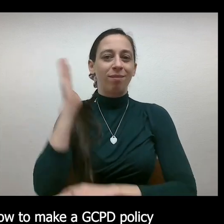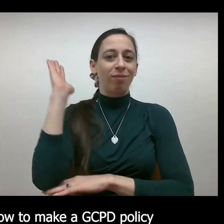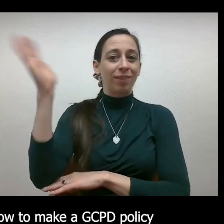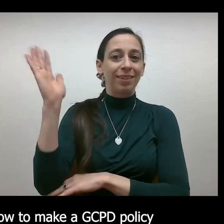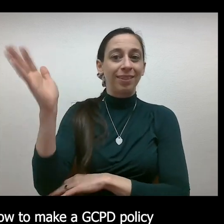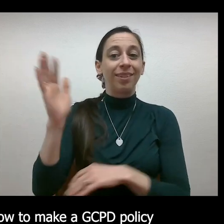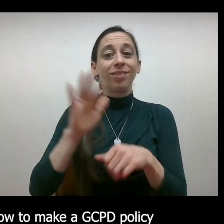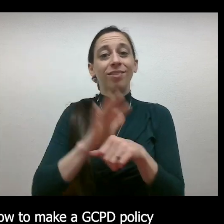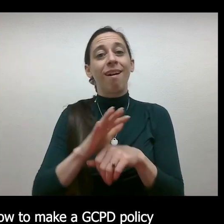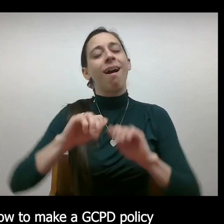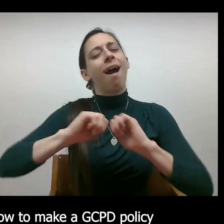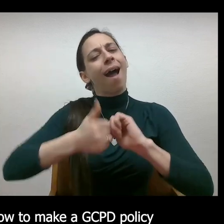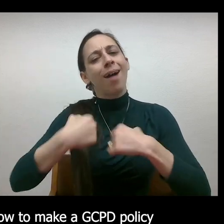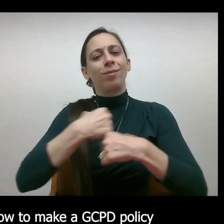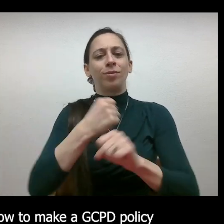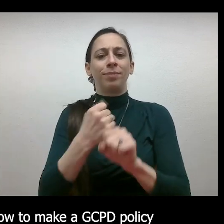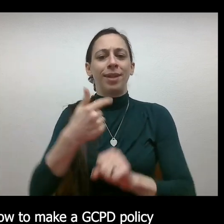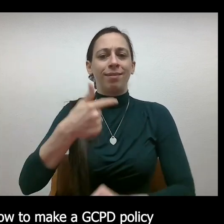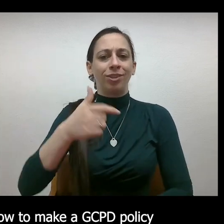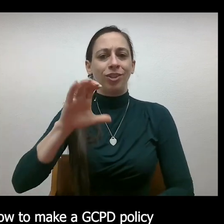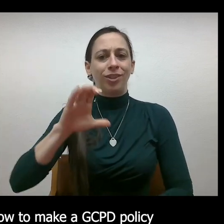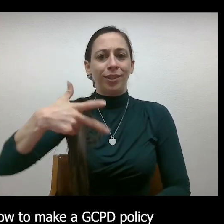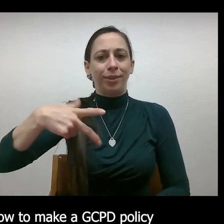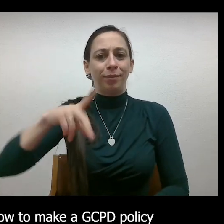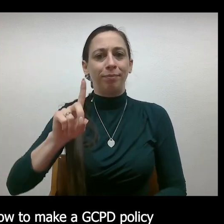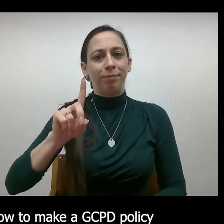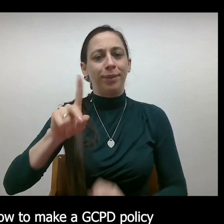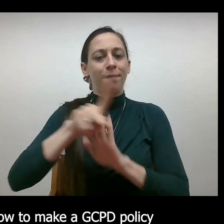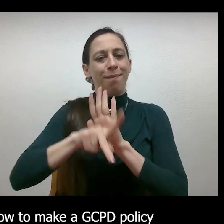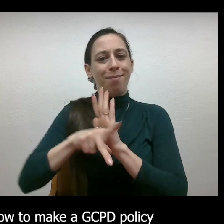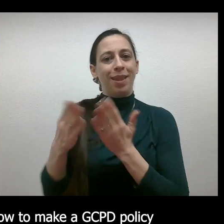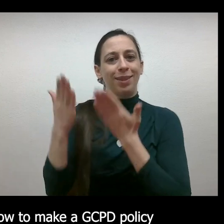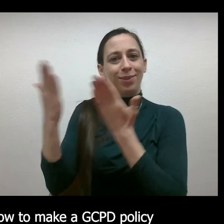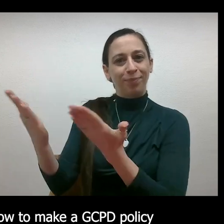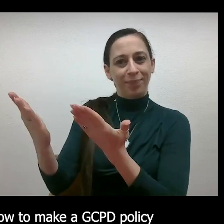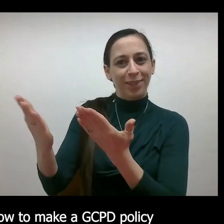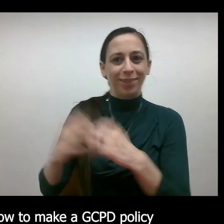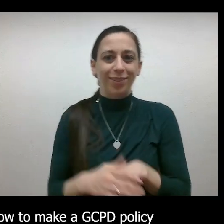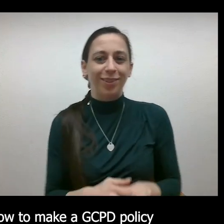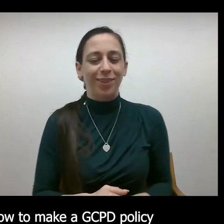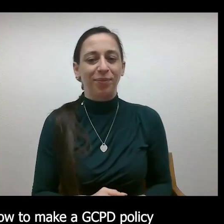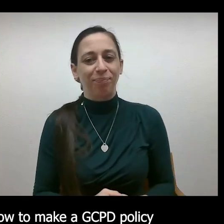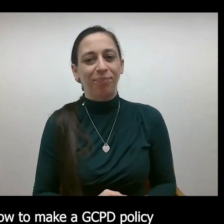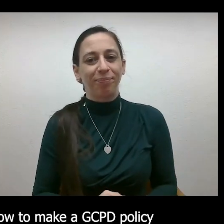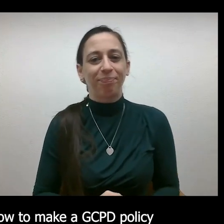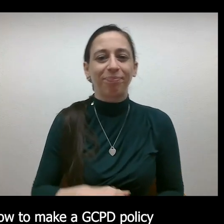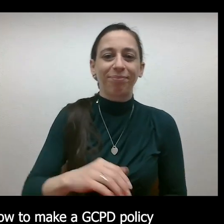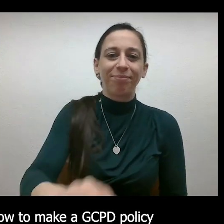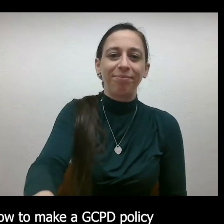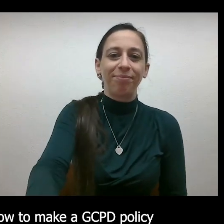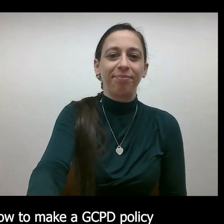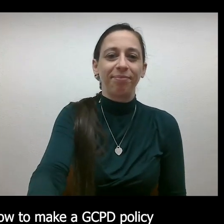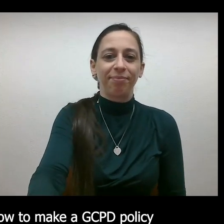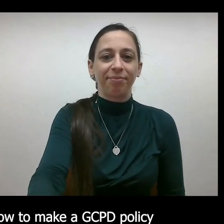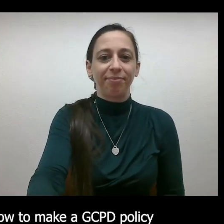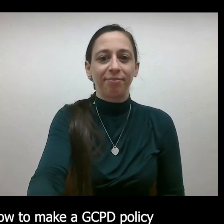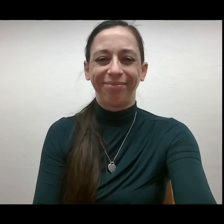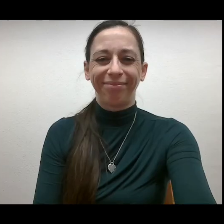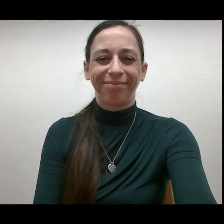Hello, welcome to our presentation on how to make a GCPD policy recommendation.